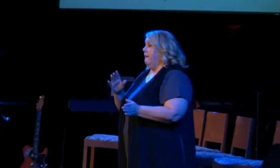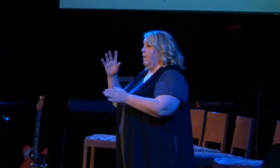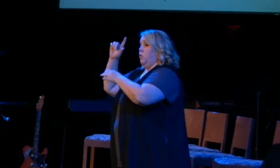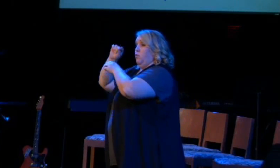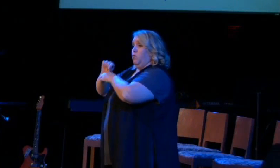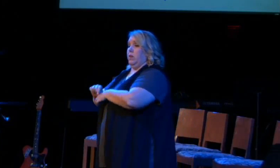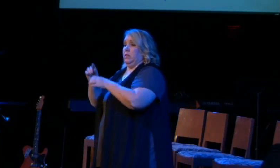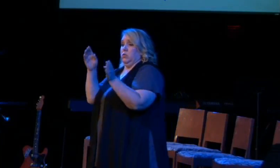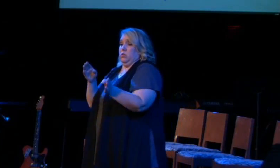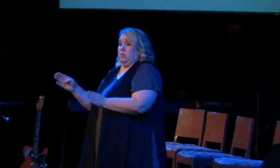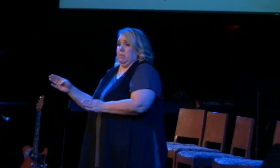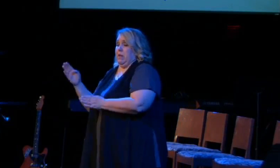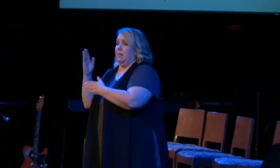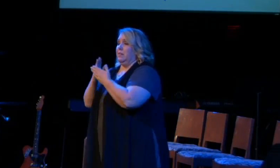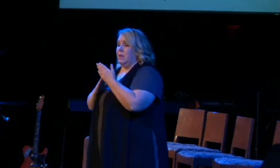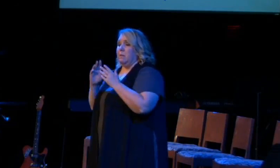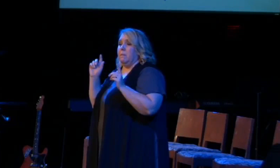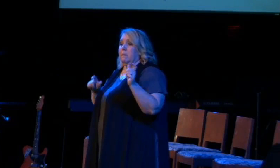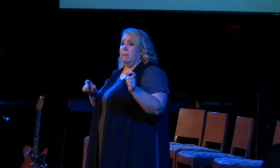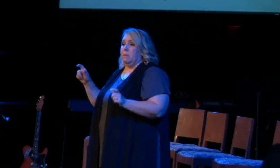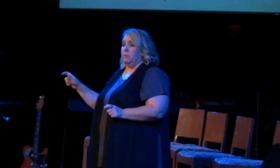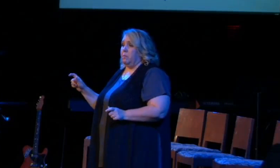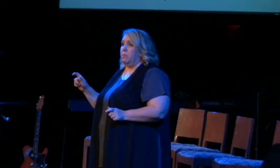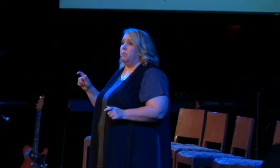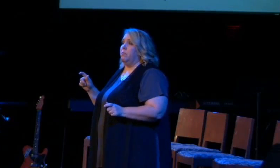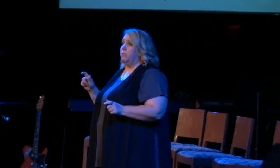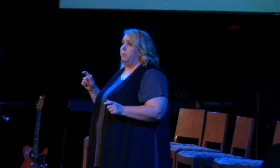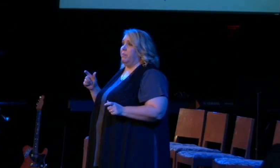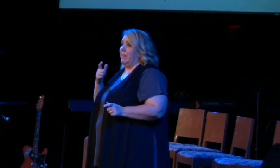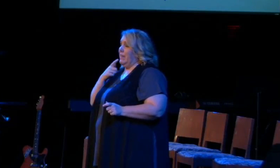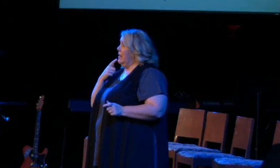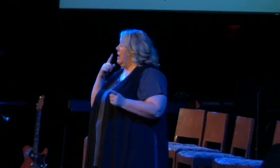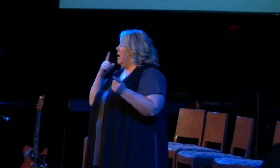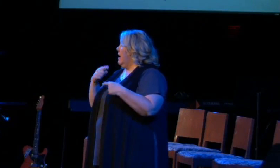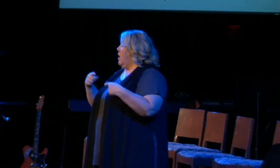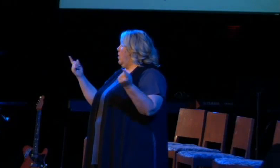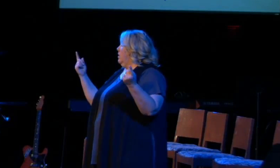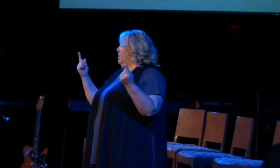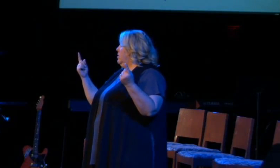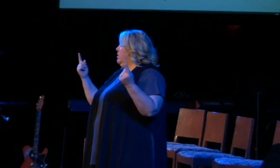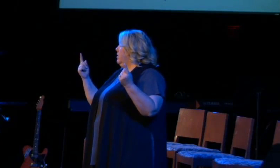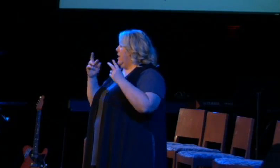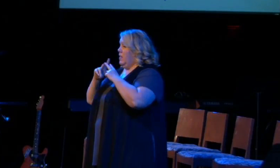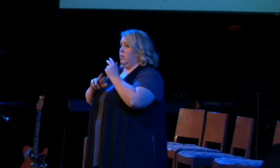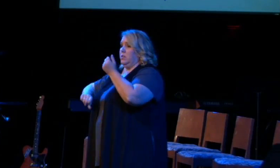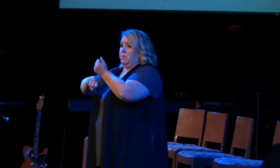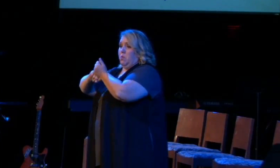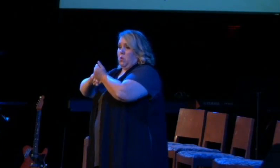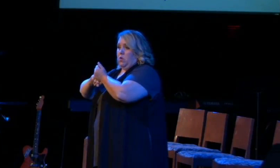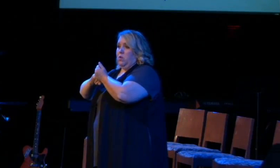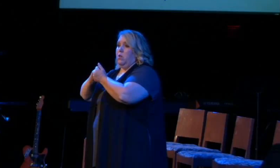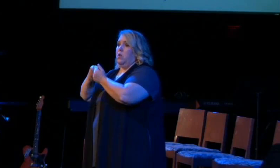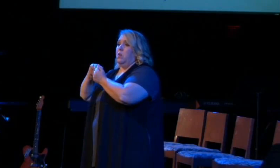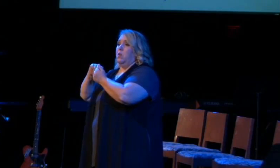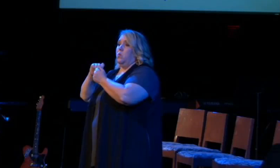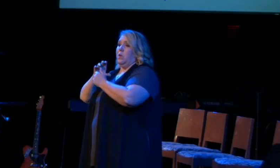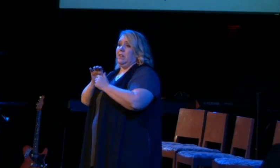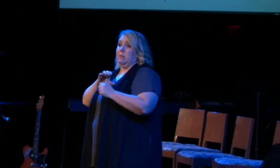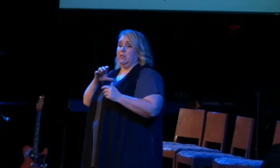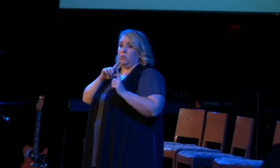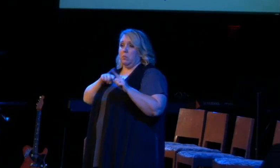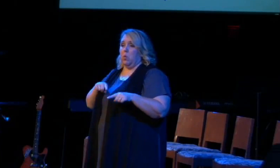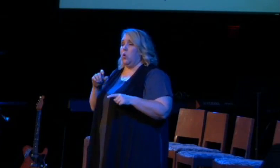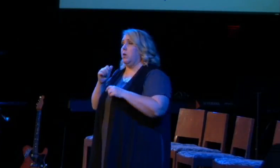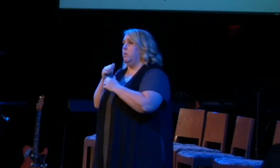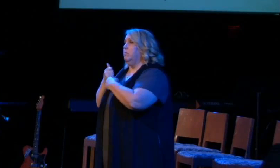plan, some of the folks from conservative caucuses have announced that they plan to either support what's in the commission's report or create their